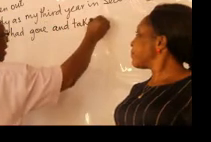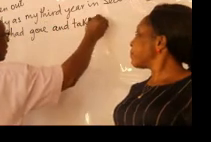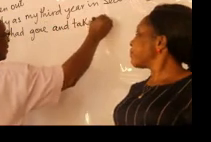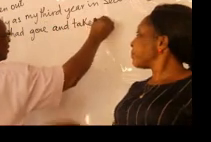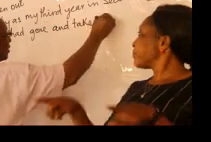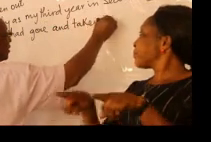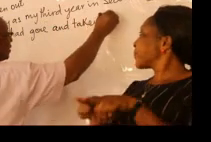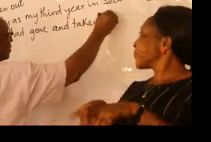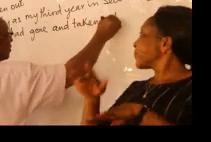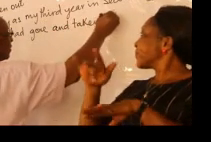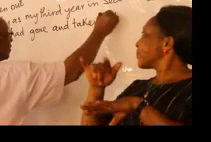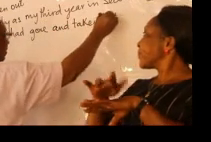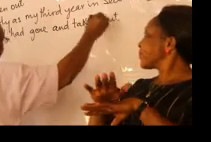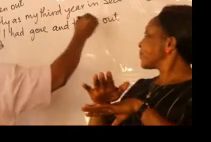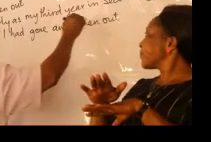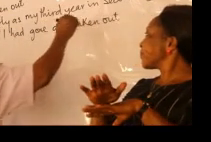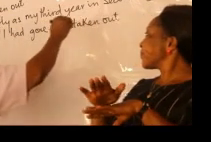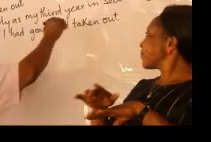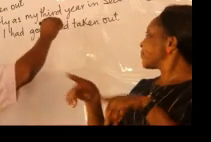out